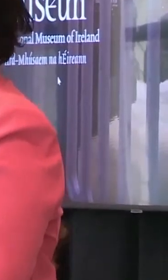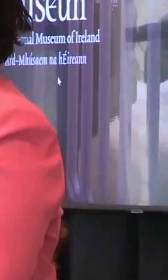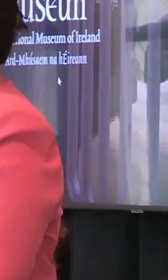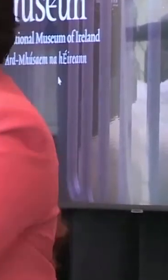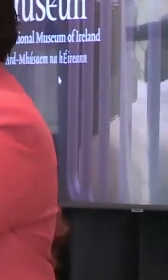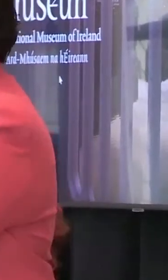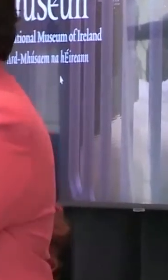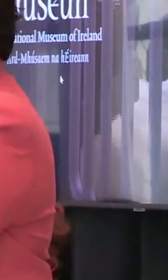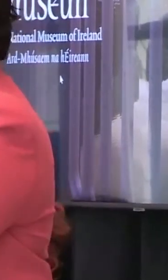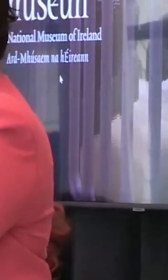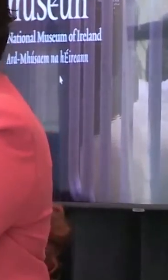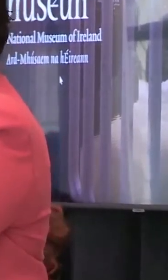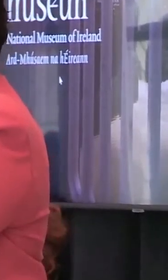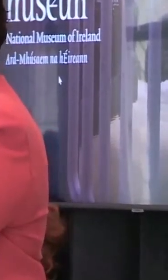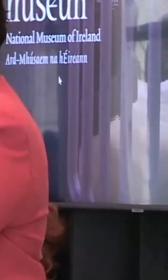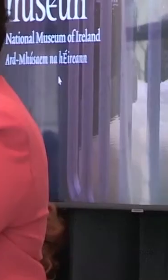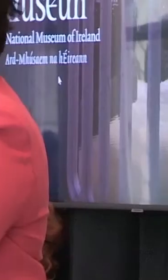Johanna?